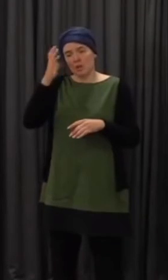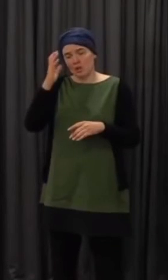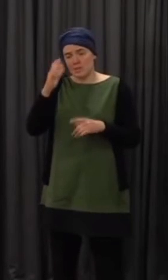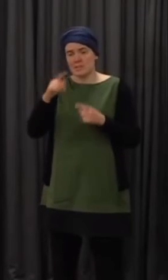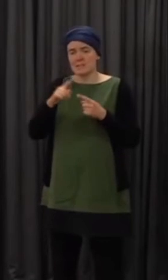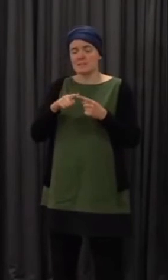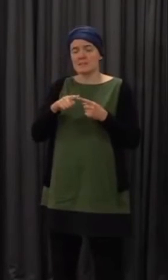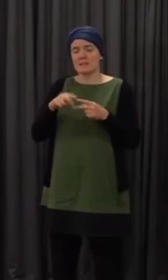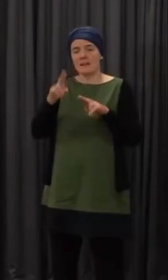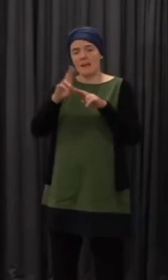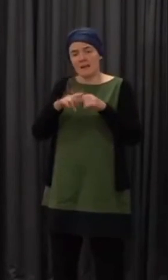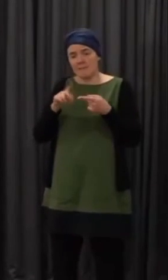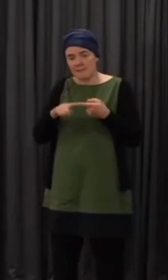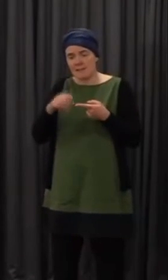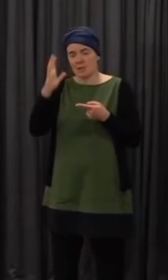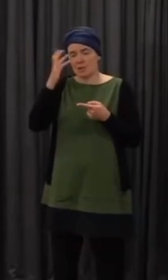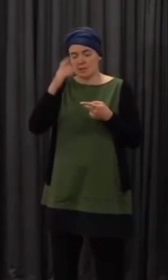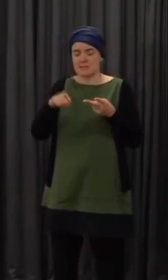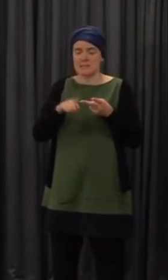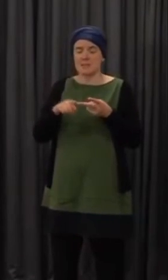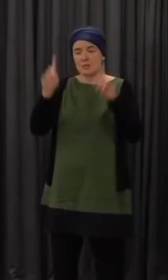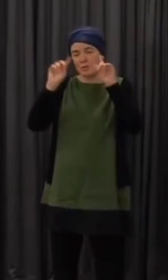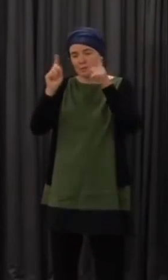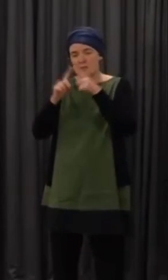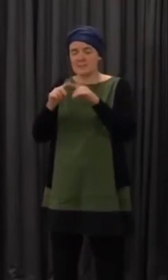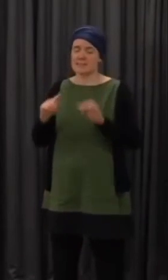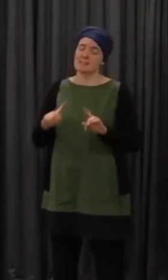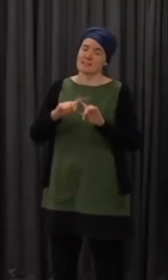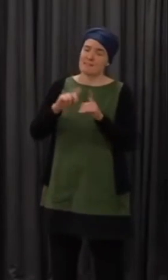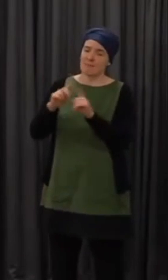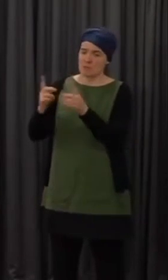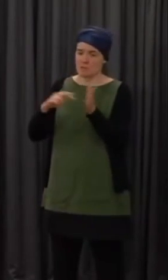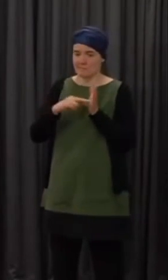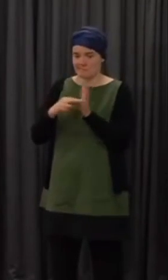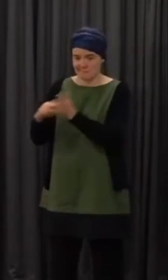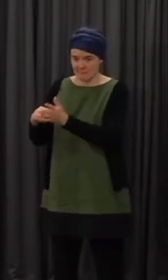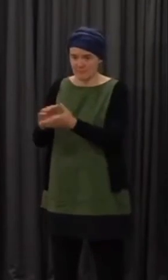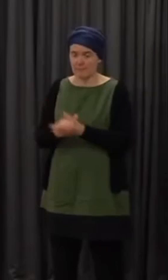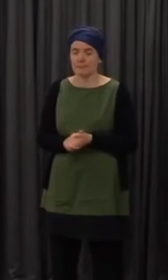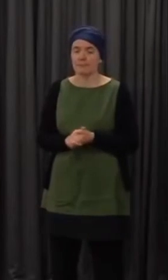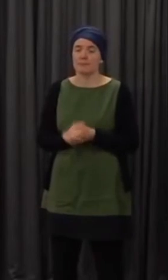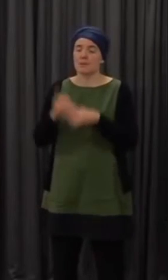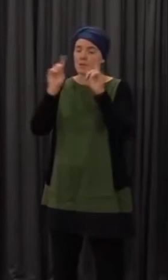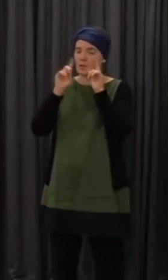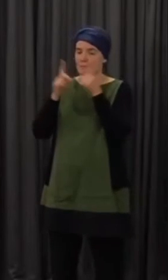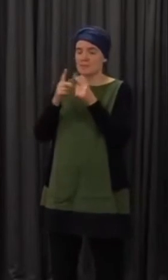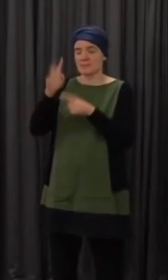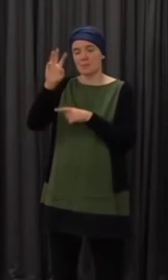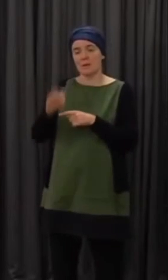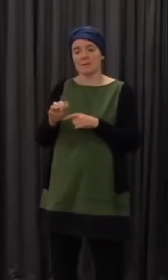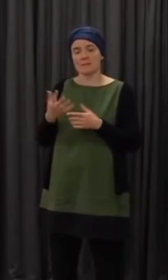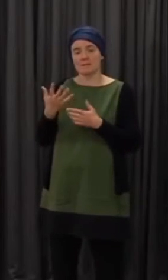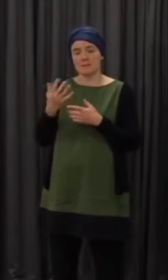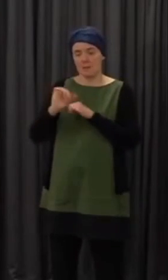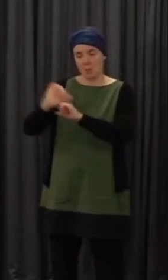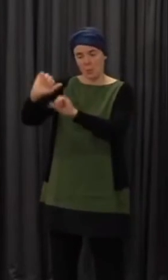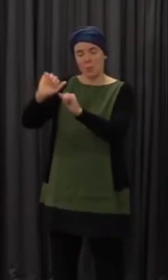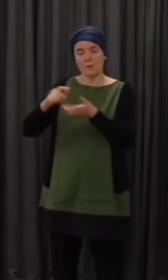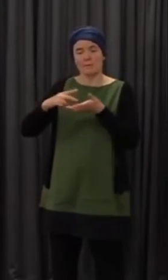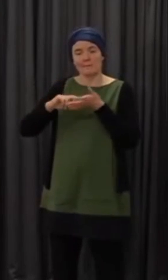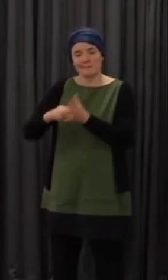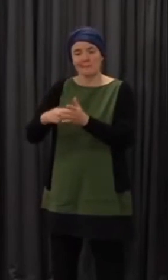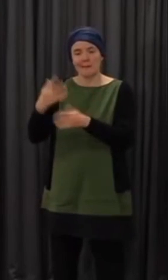further education colleges and universities. Universities in Wales often have their own